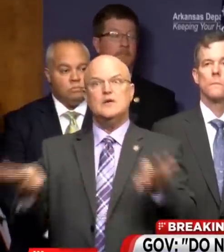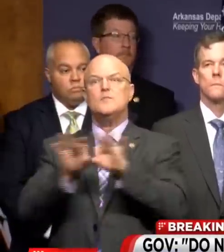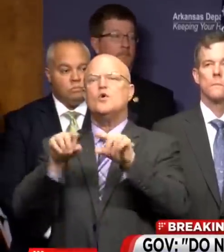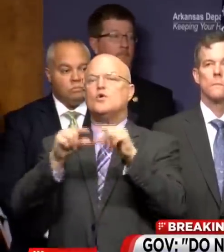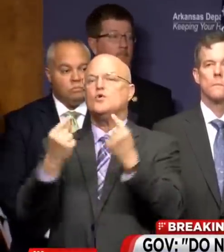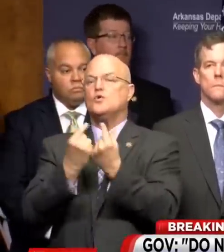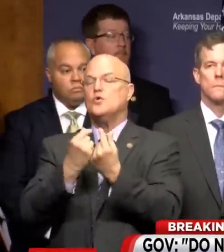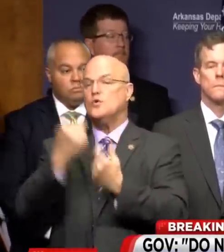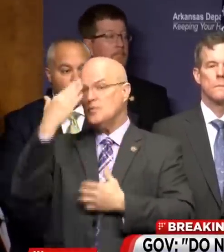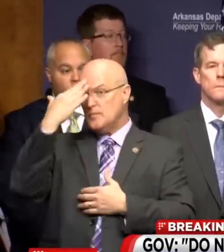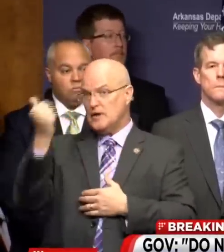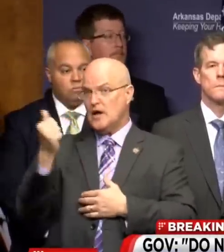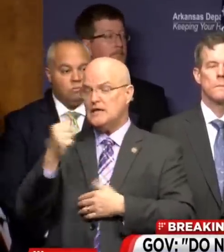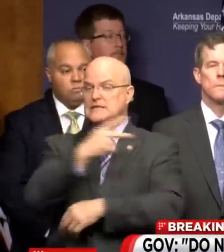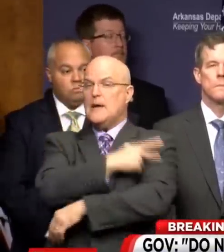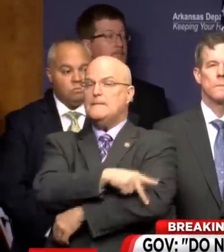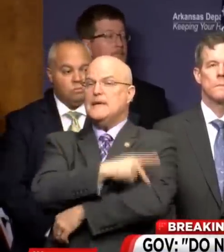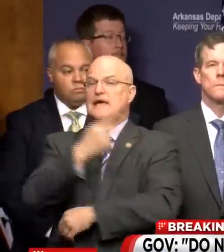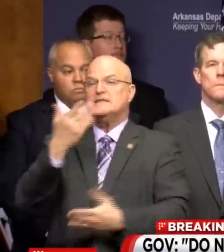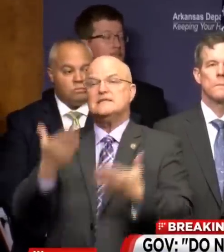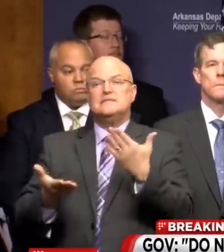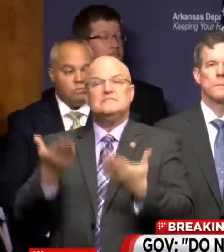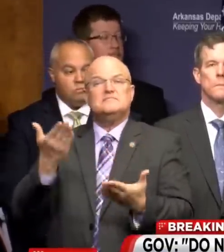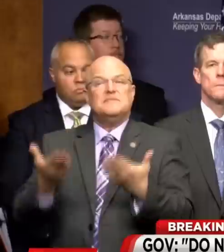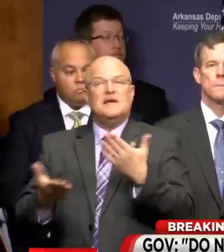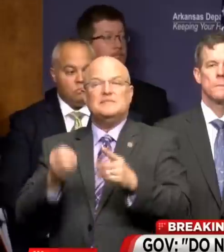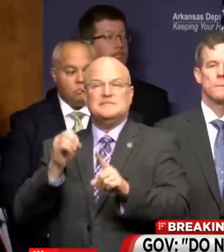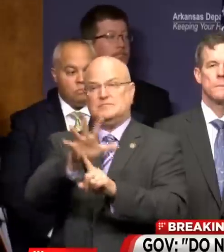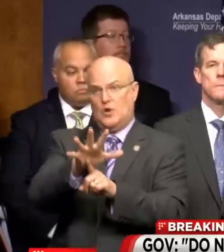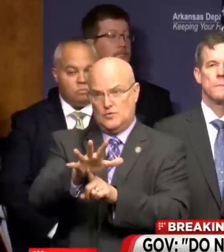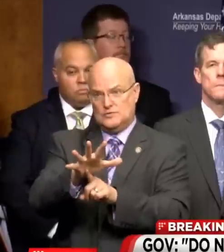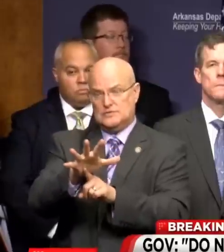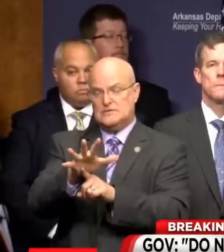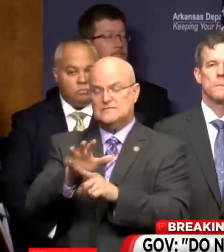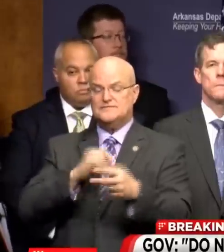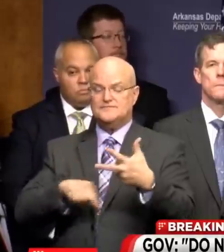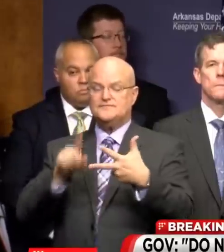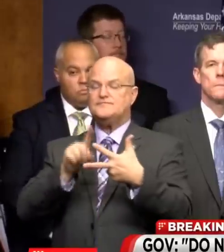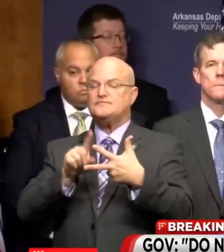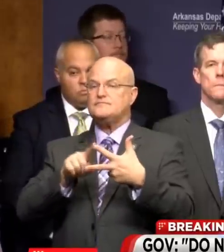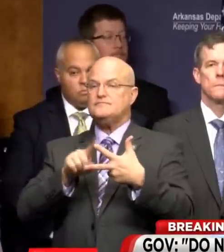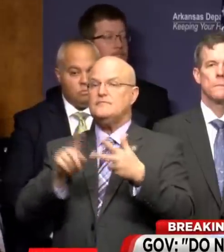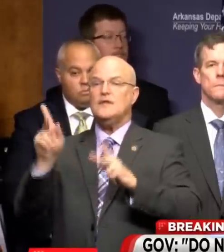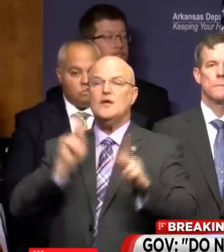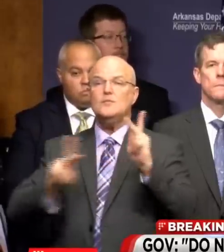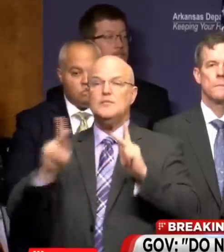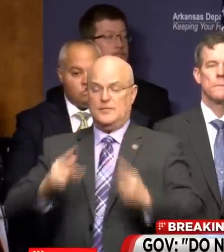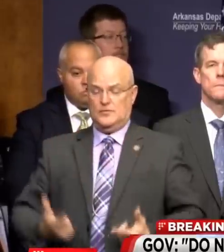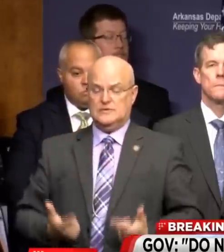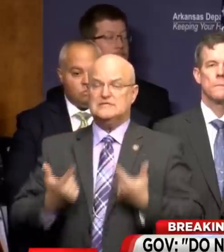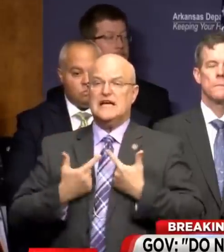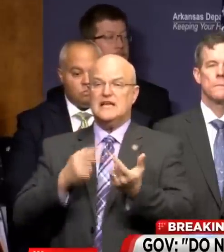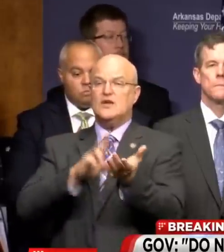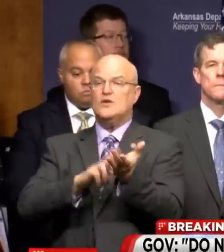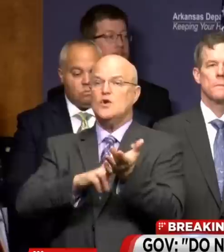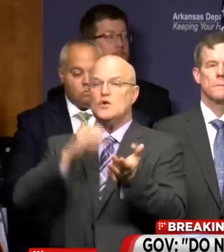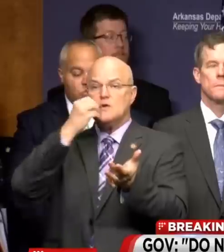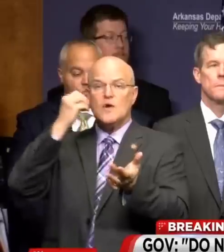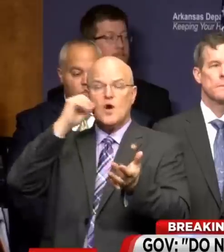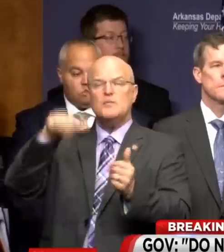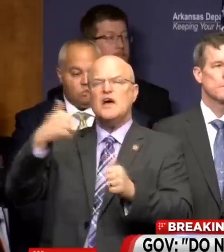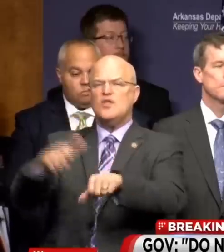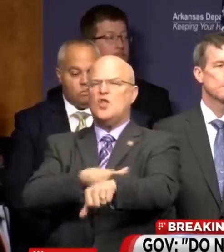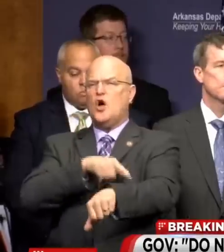group because patients may have been exposed. The second is those who are residing in nursing homes and